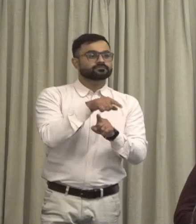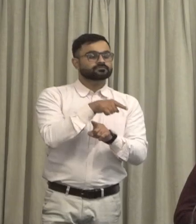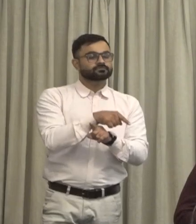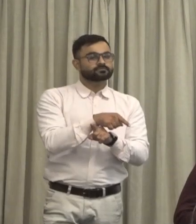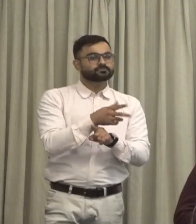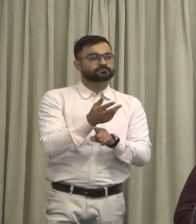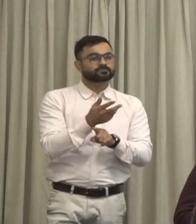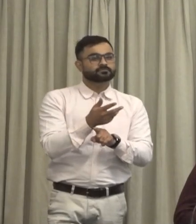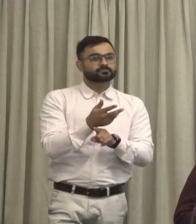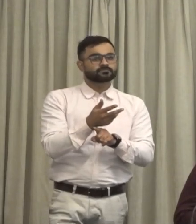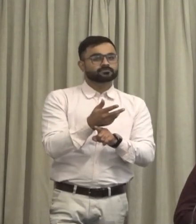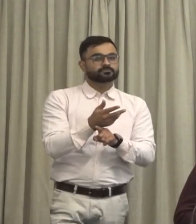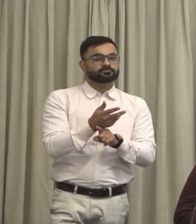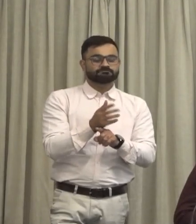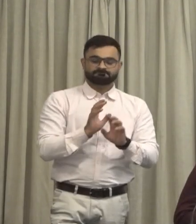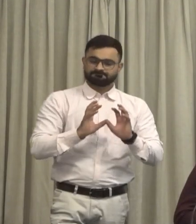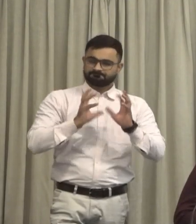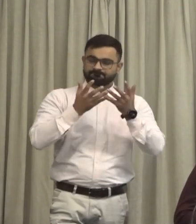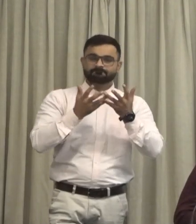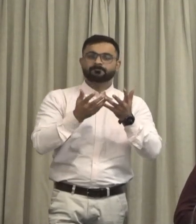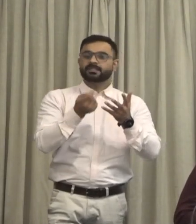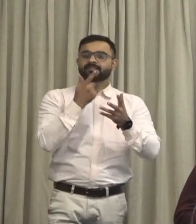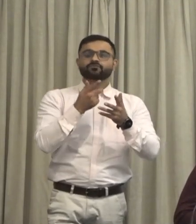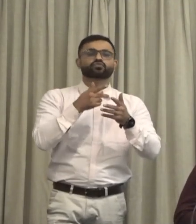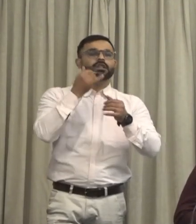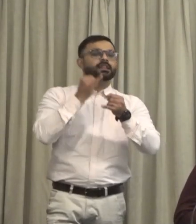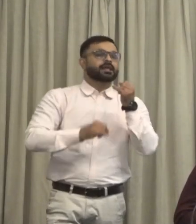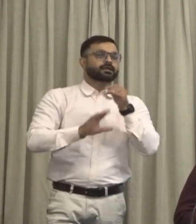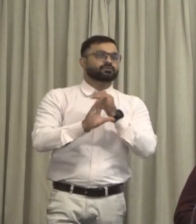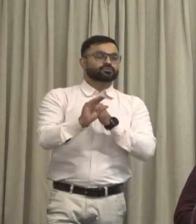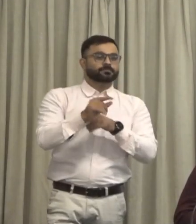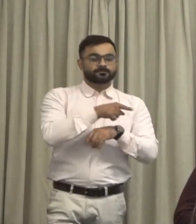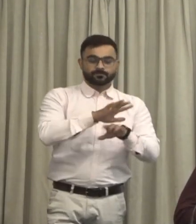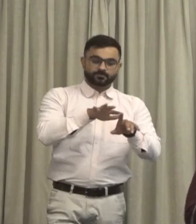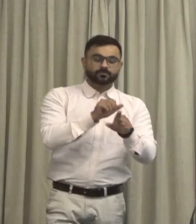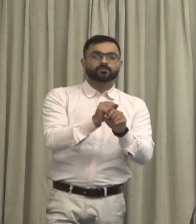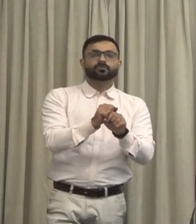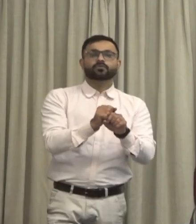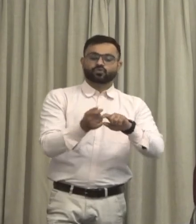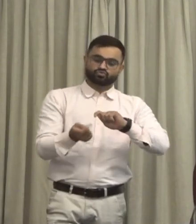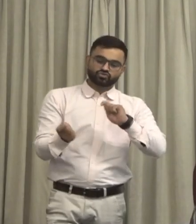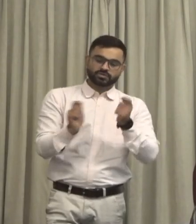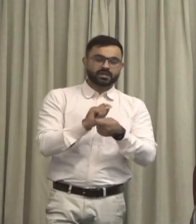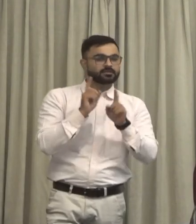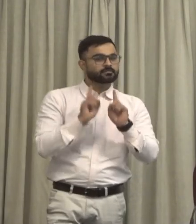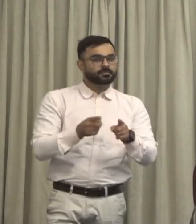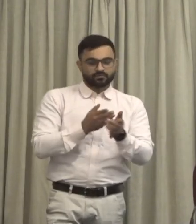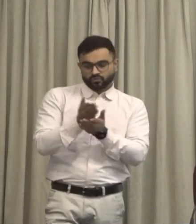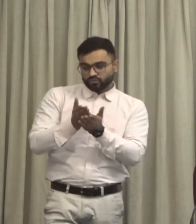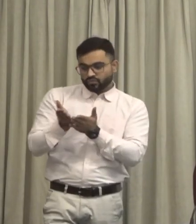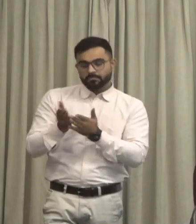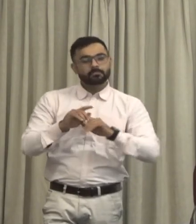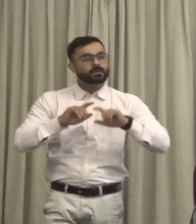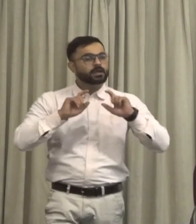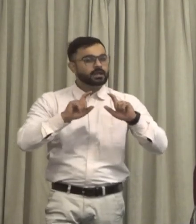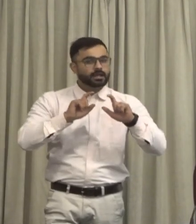of aggressive treatment towards the end. Okay, so the overall culture must shift to appropriate